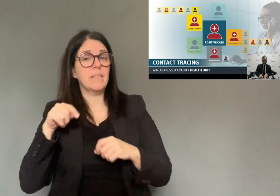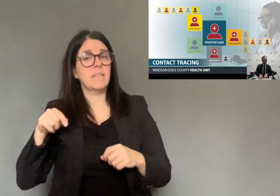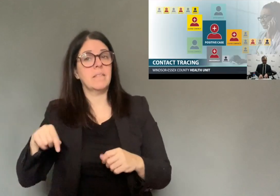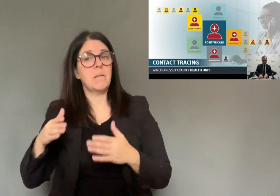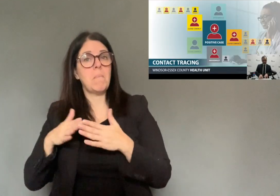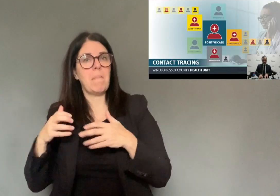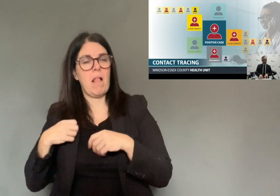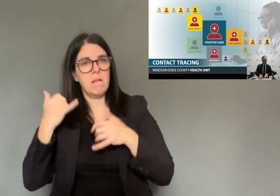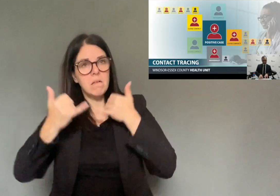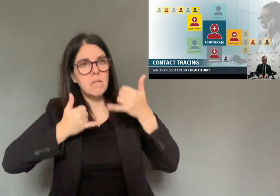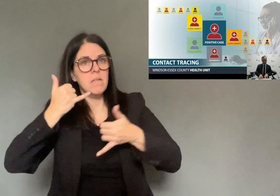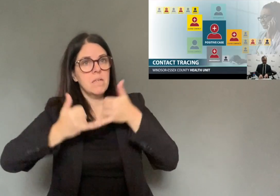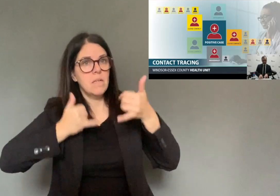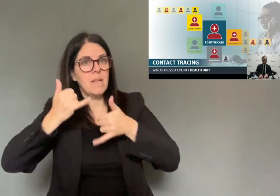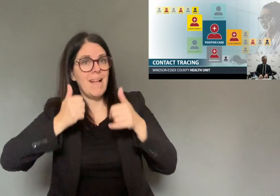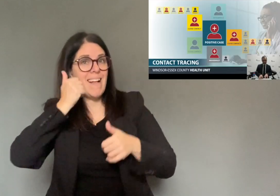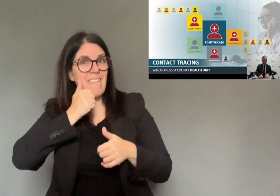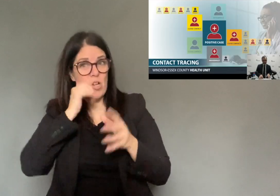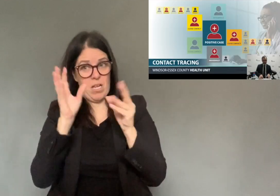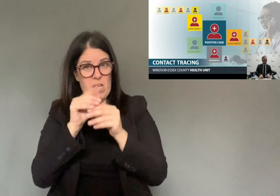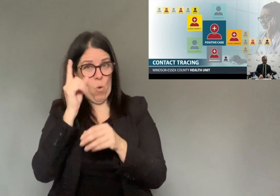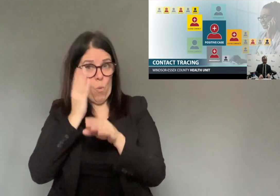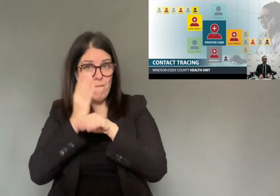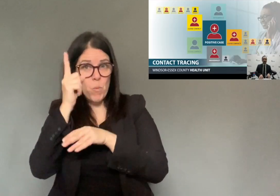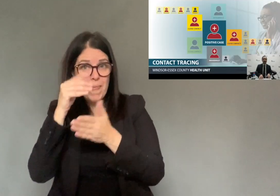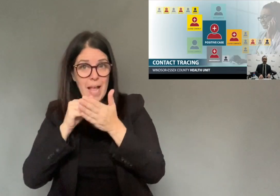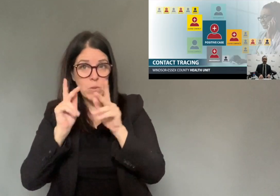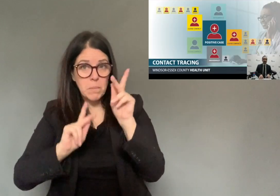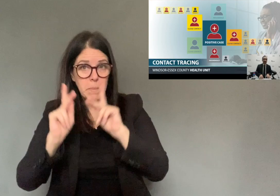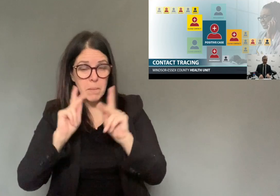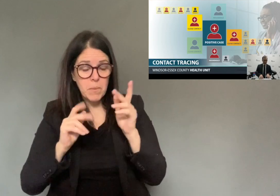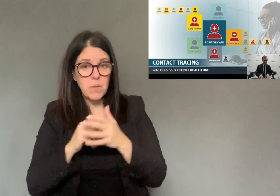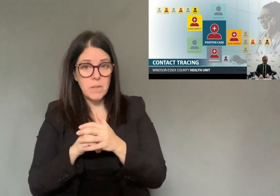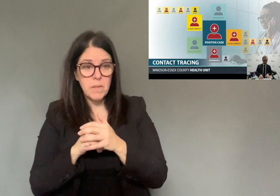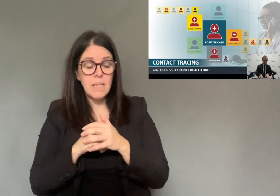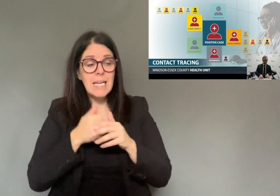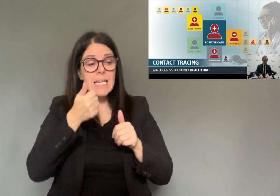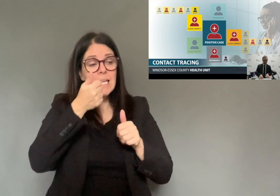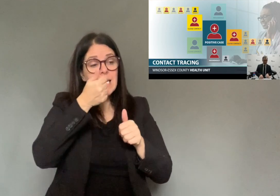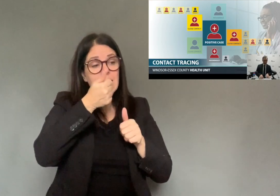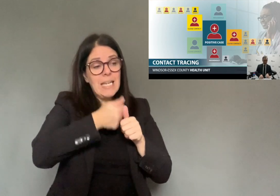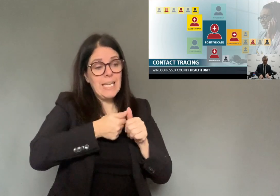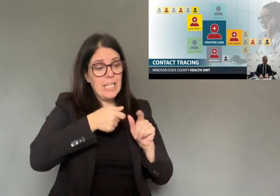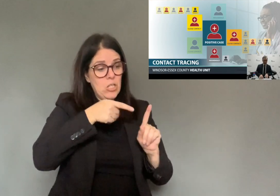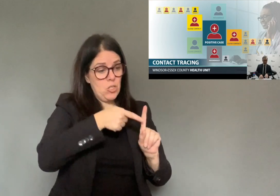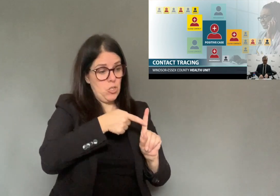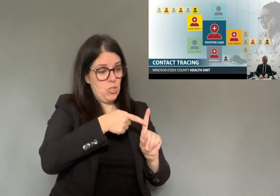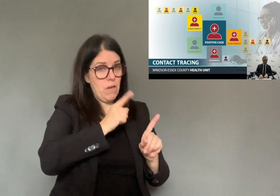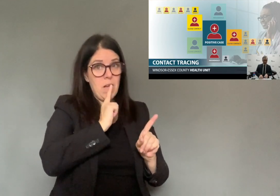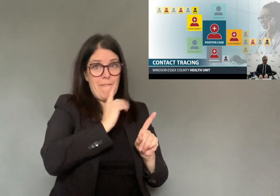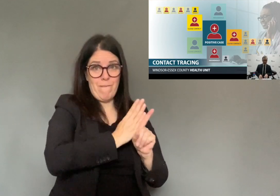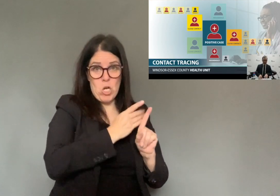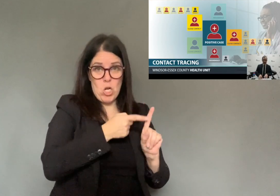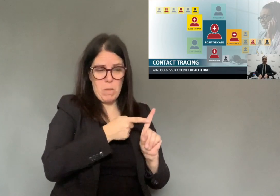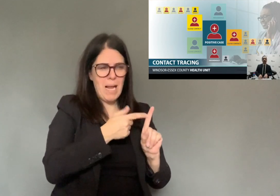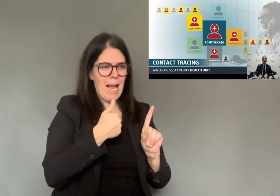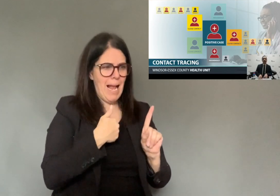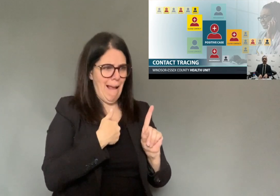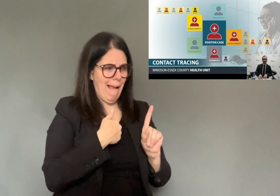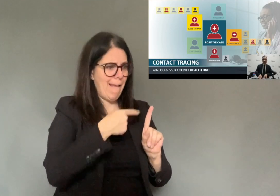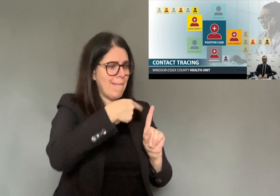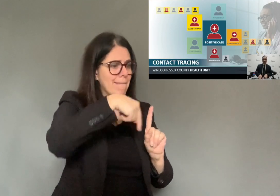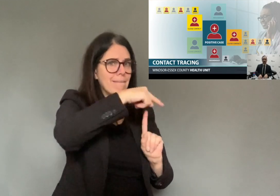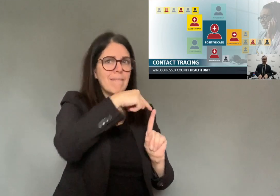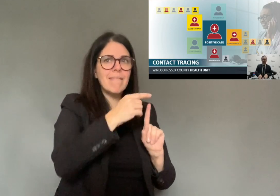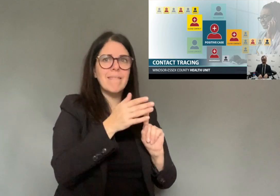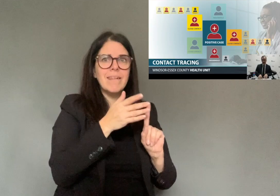these 518 cases on an average have 3 to 5 close contacts each. That means roughly additional 1,500